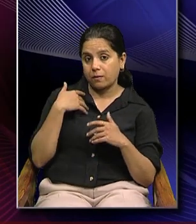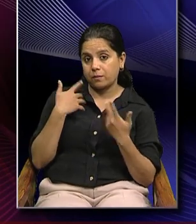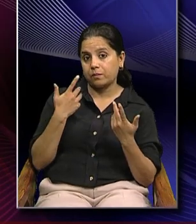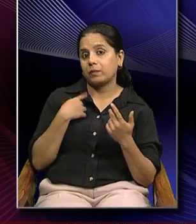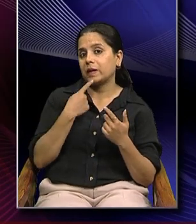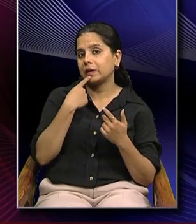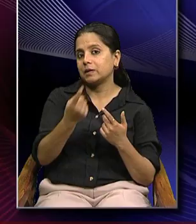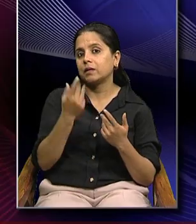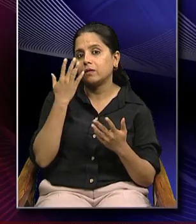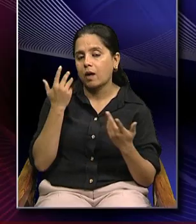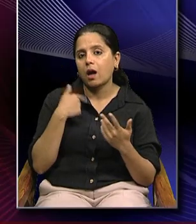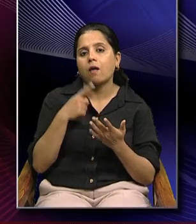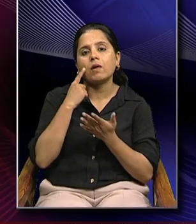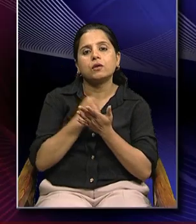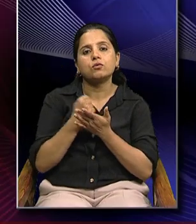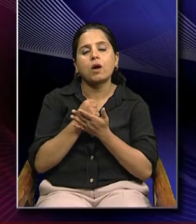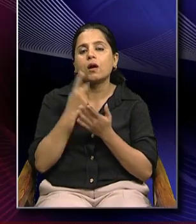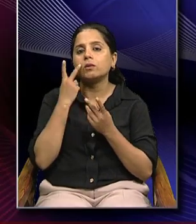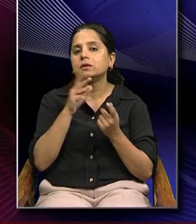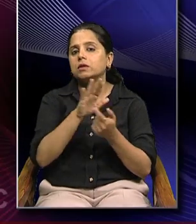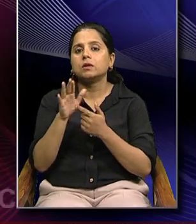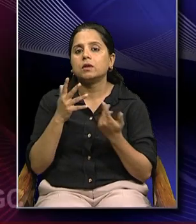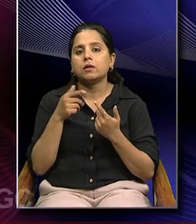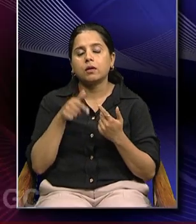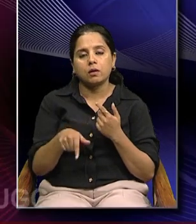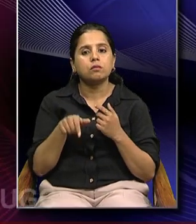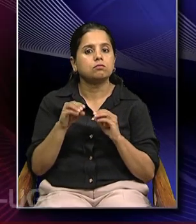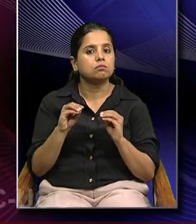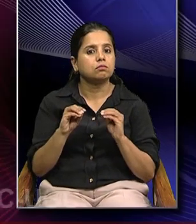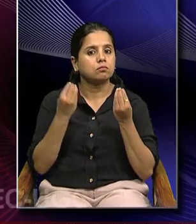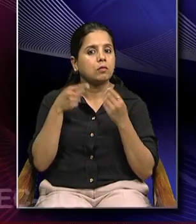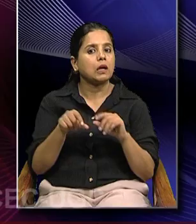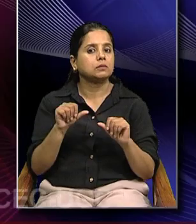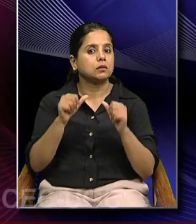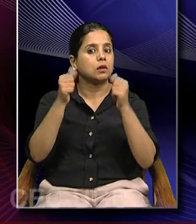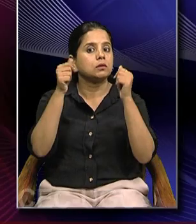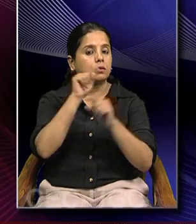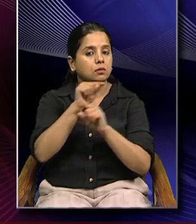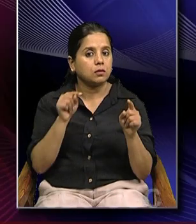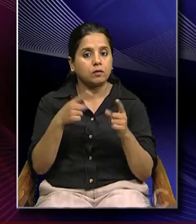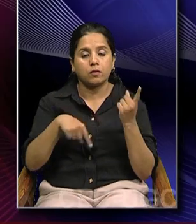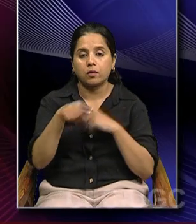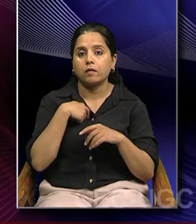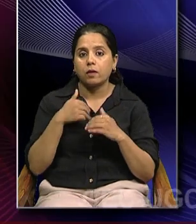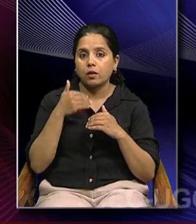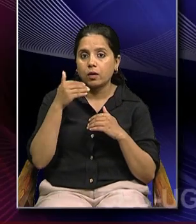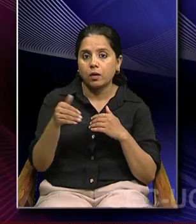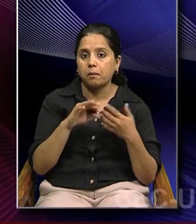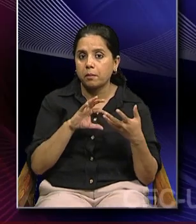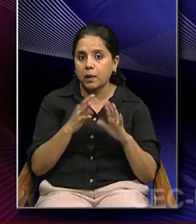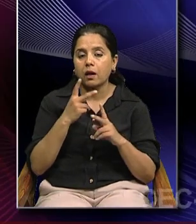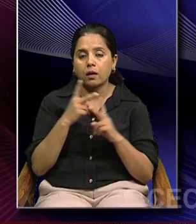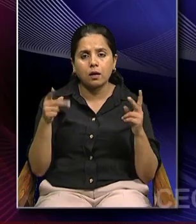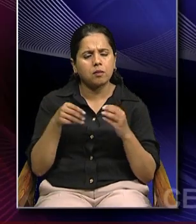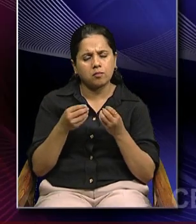am saying, or why I am trying to assert with this increment in success rate, because when we are going for co-creation, there